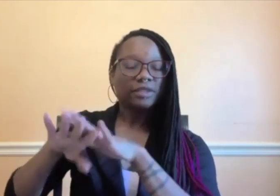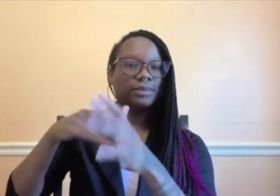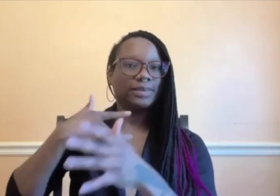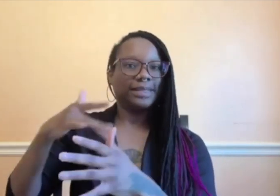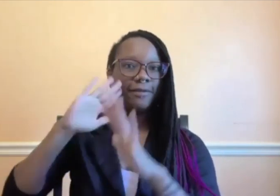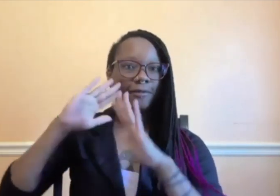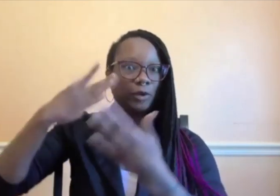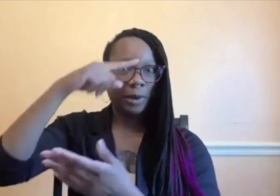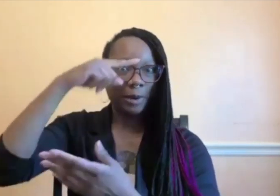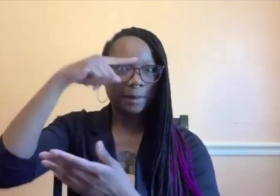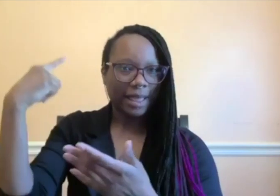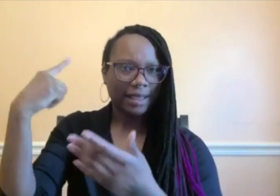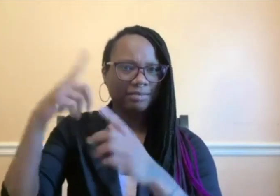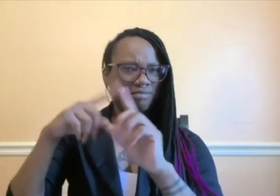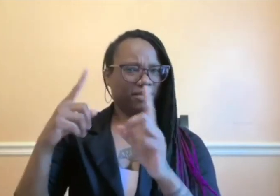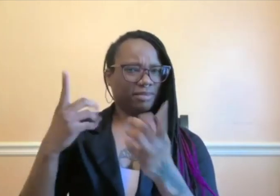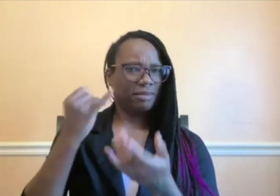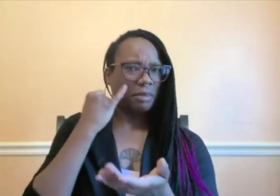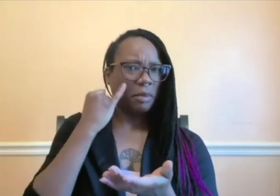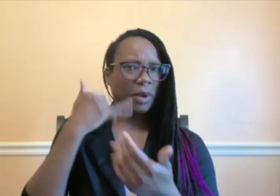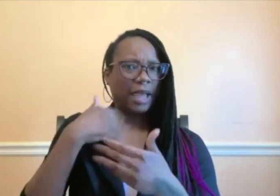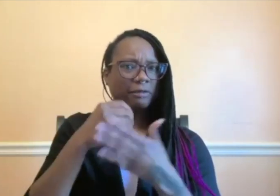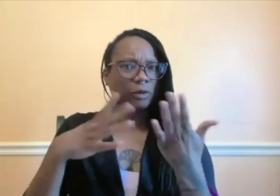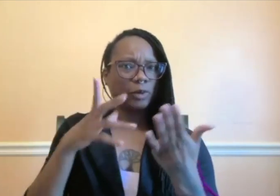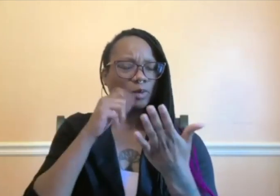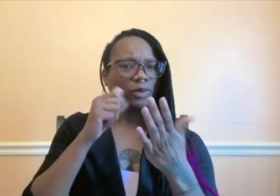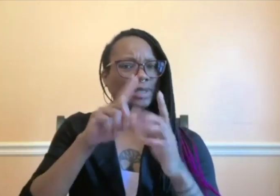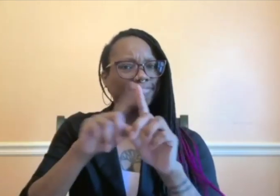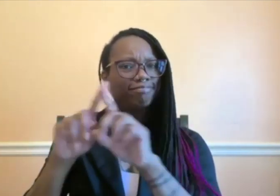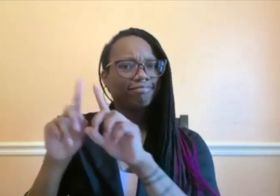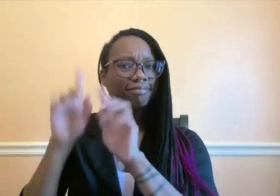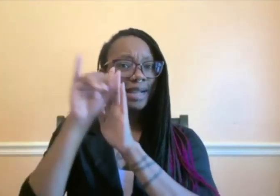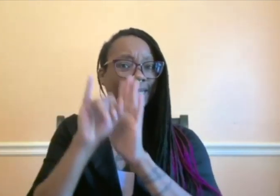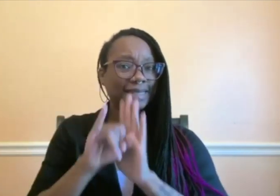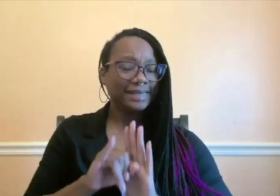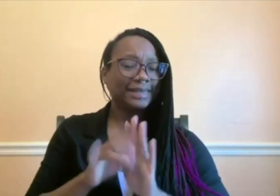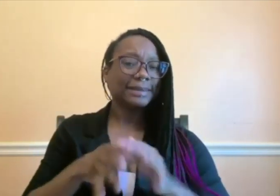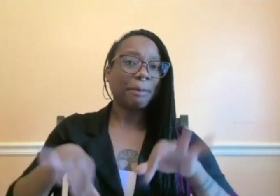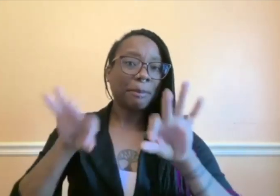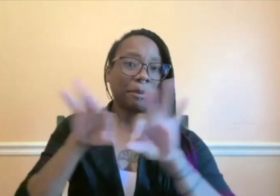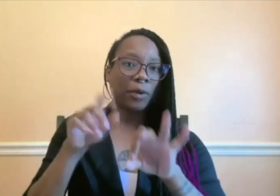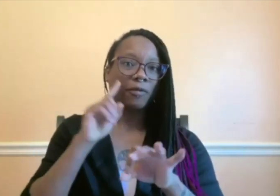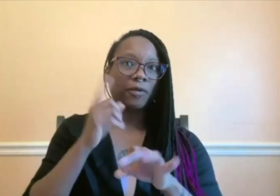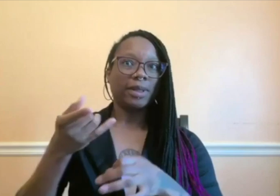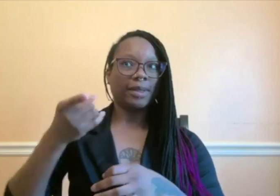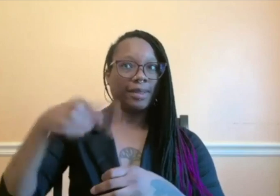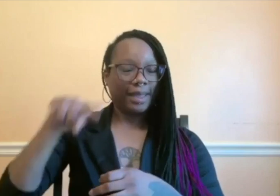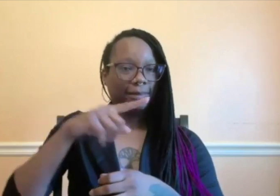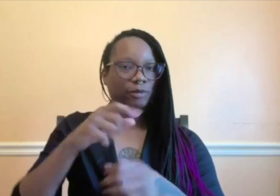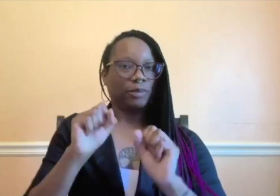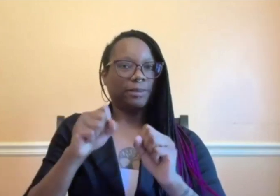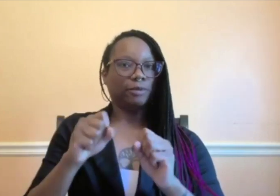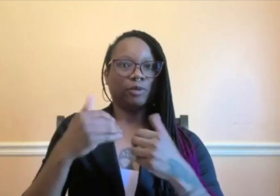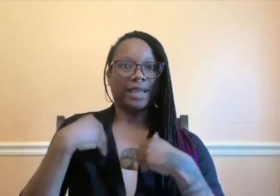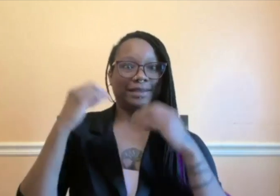schools, who had been in mainstream programs. But how could we focus on the different